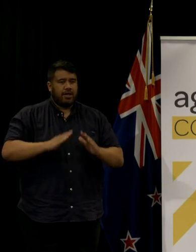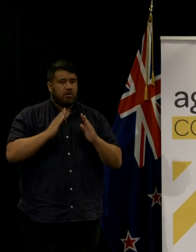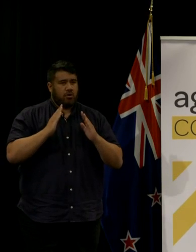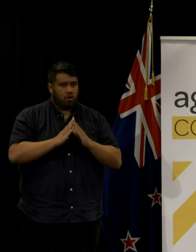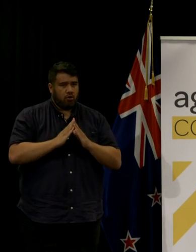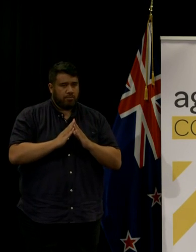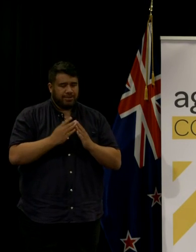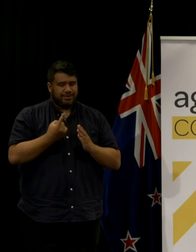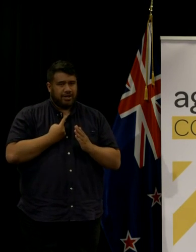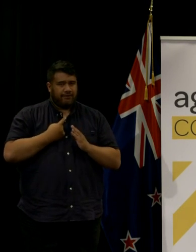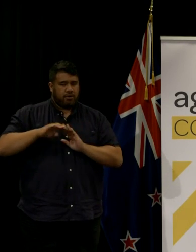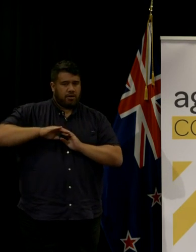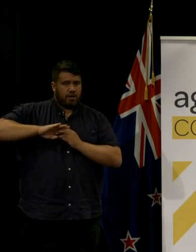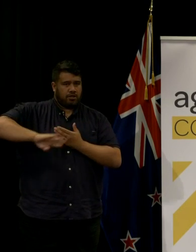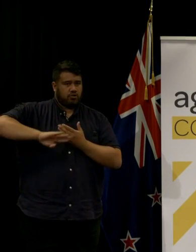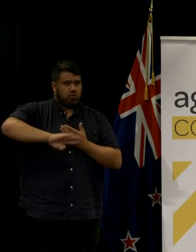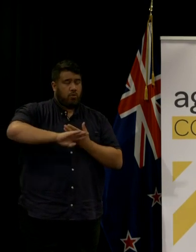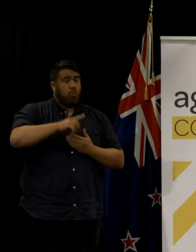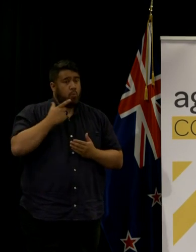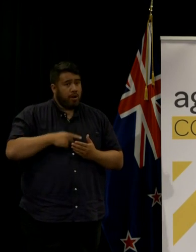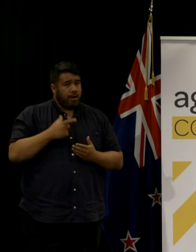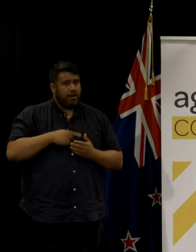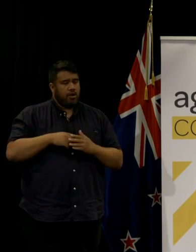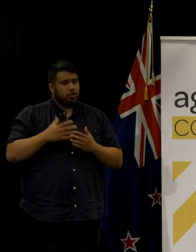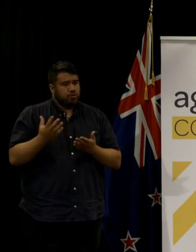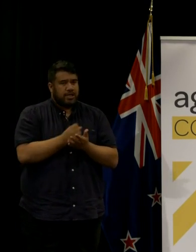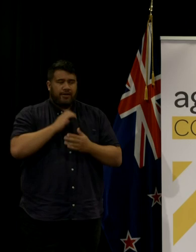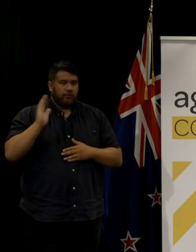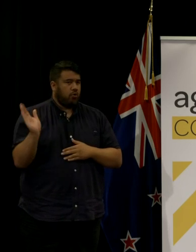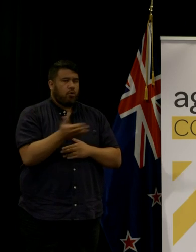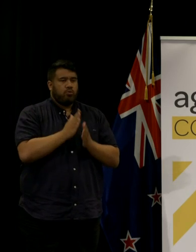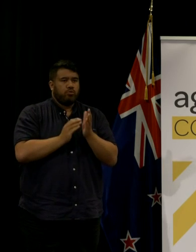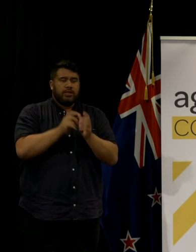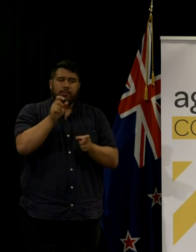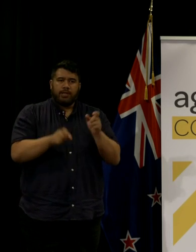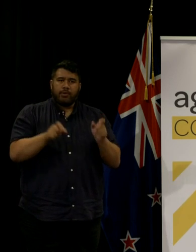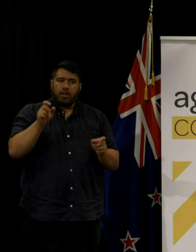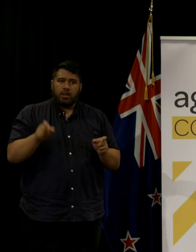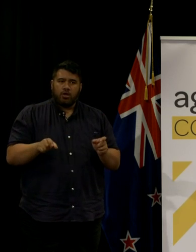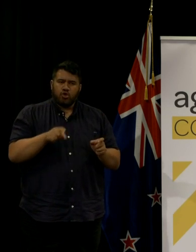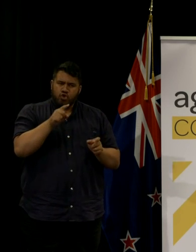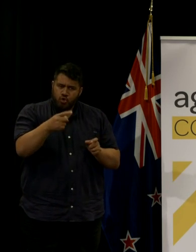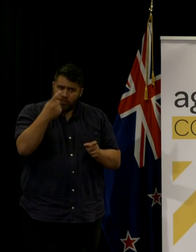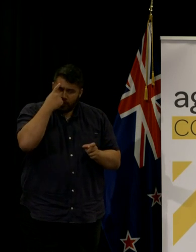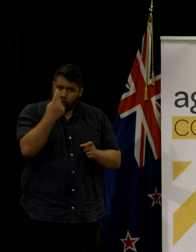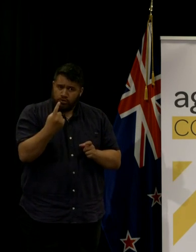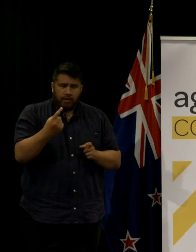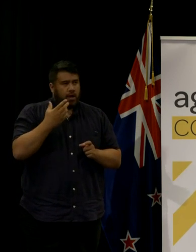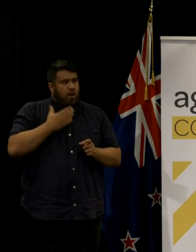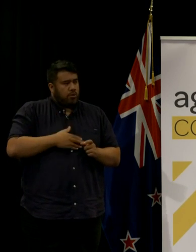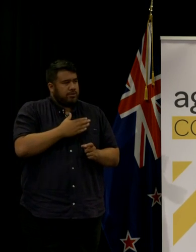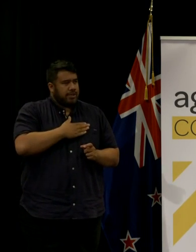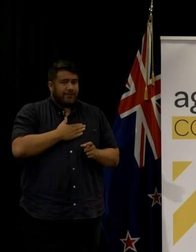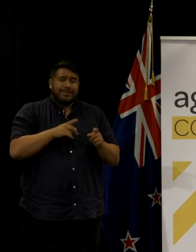about self-isolation, this is for the good of everyone. If we can each imagine that we want to keep ourselves and those around us